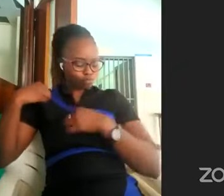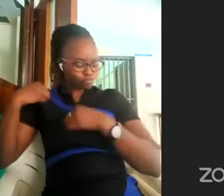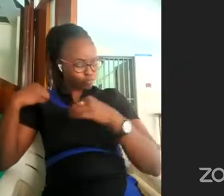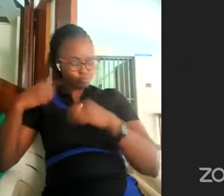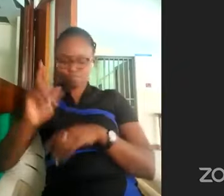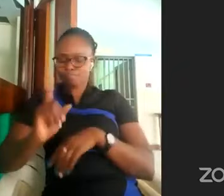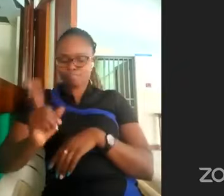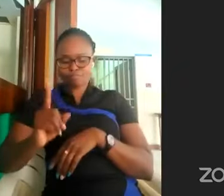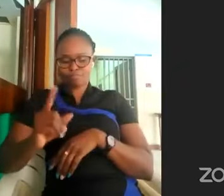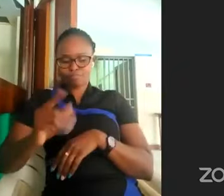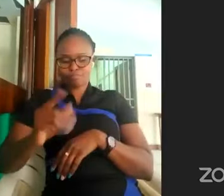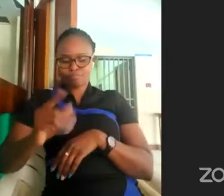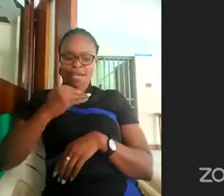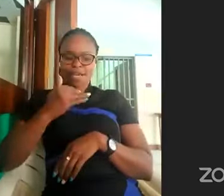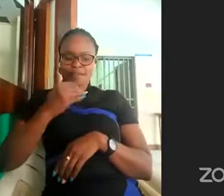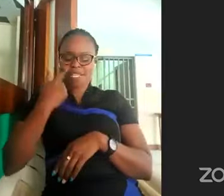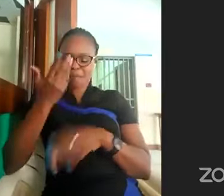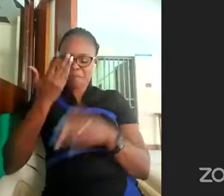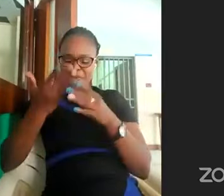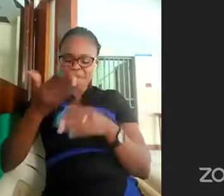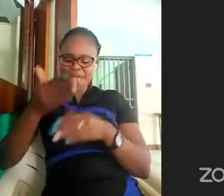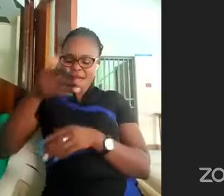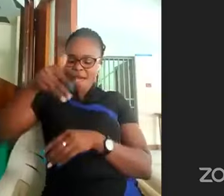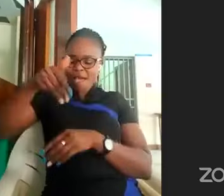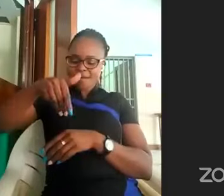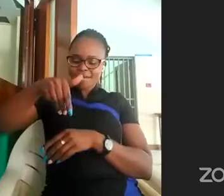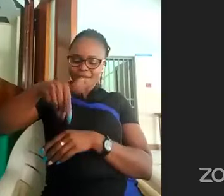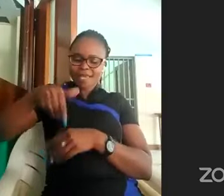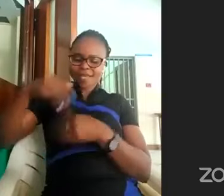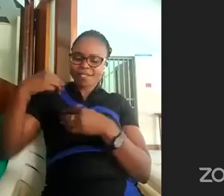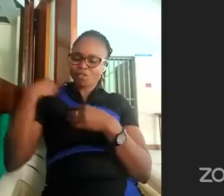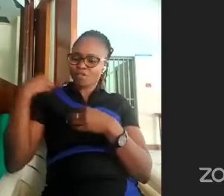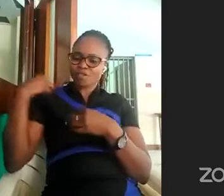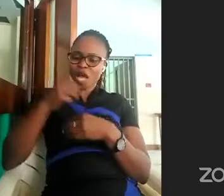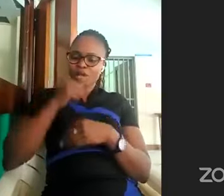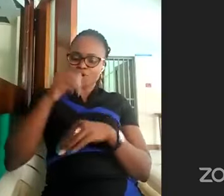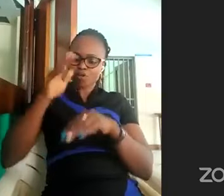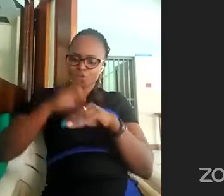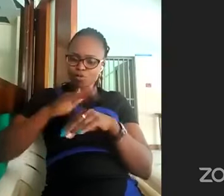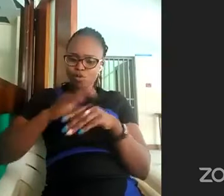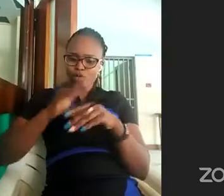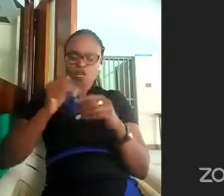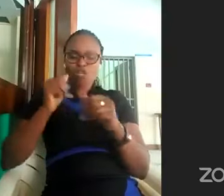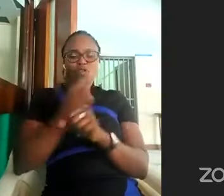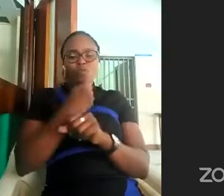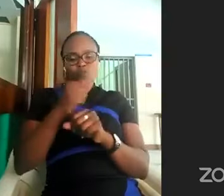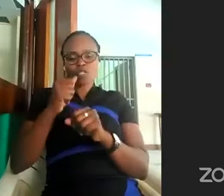can't wear the nice dress. You will wear a trouser or something else, or a long dress.